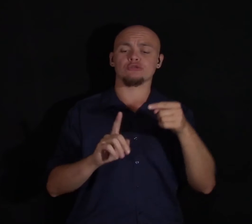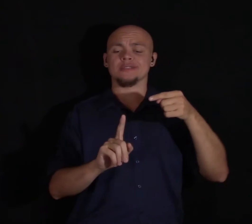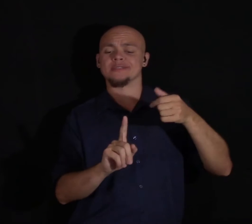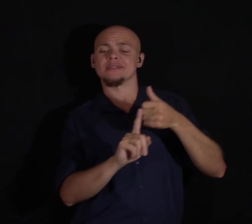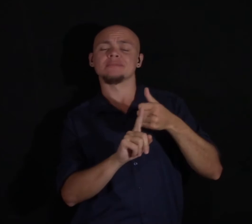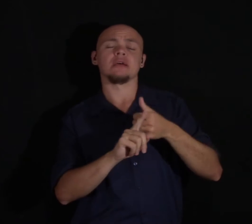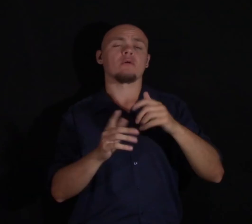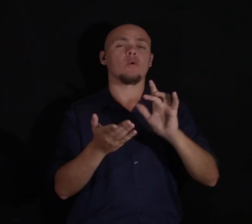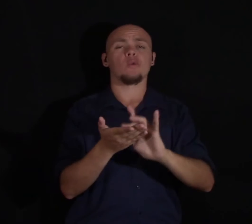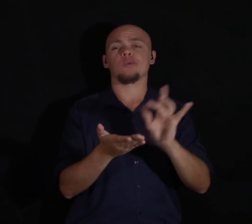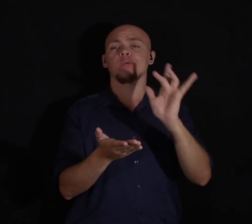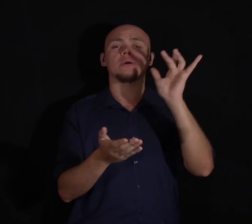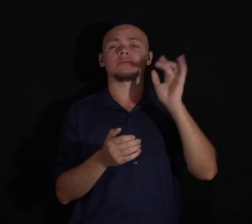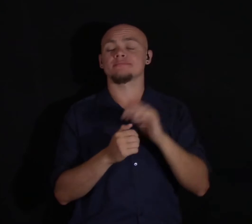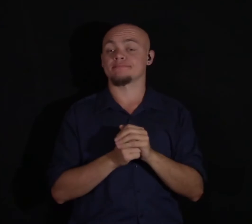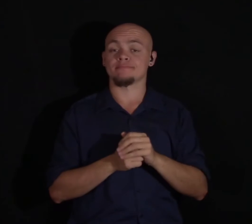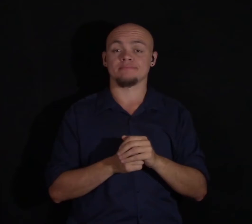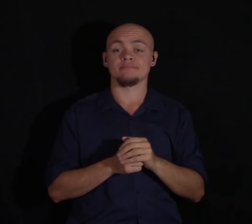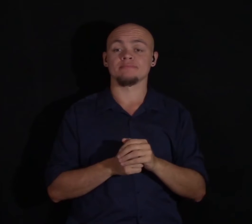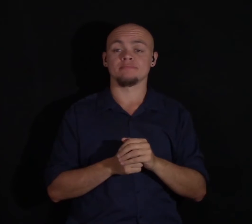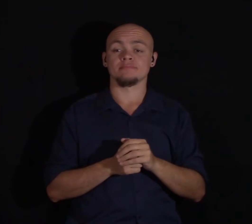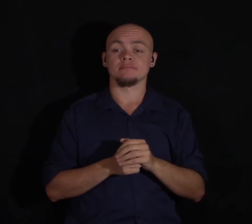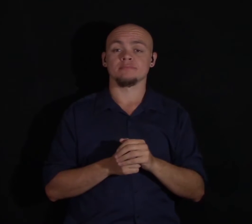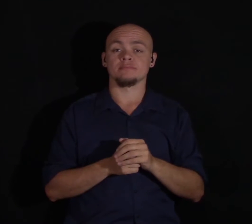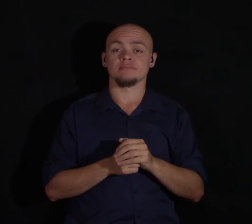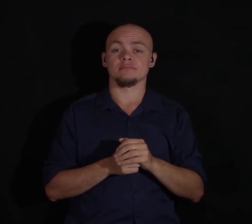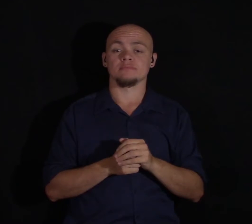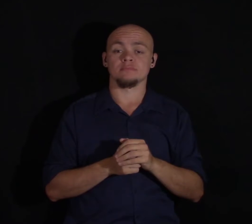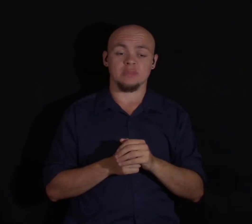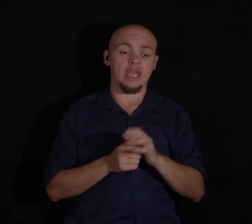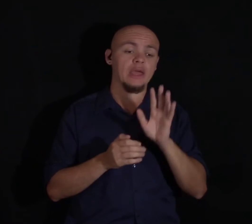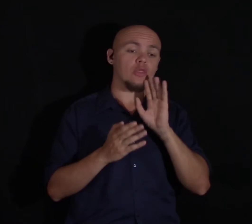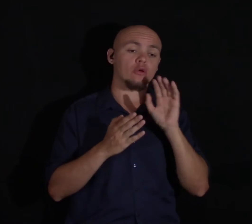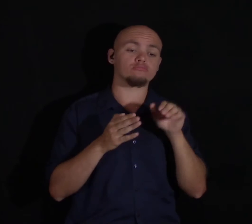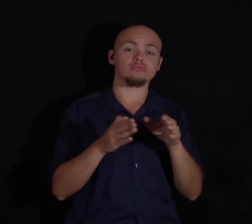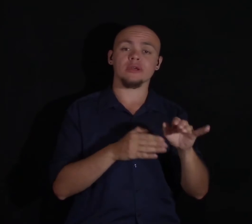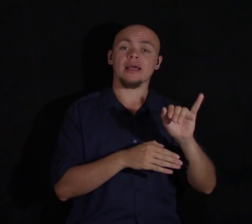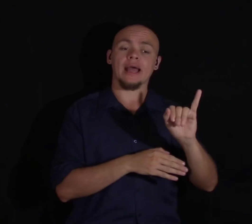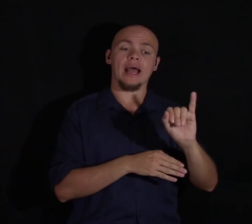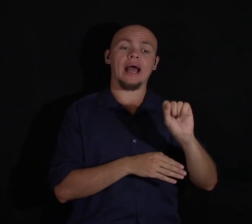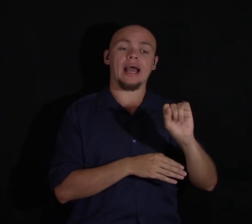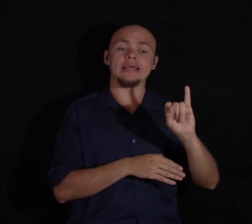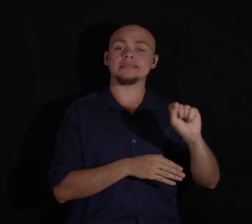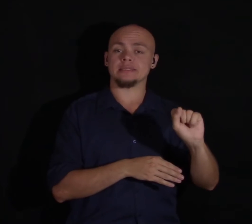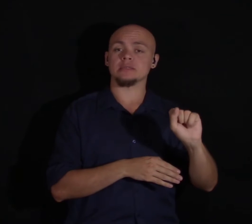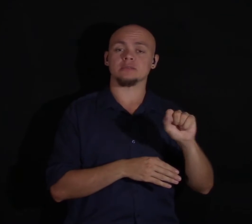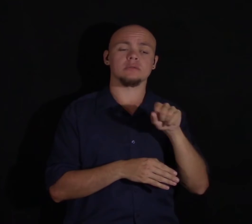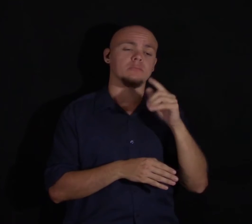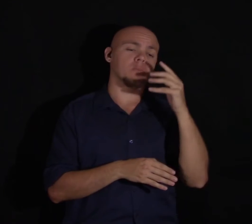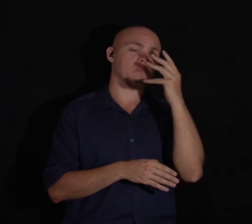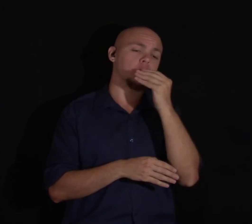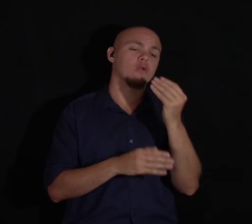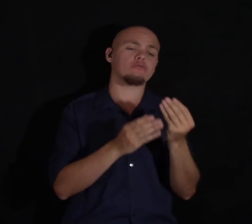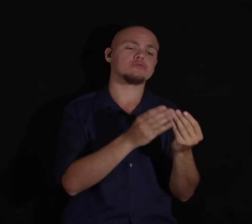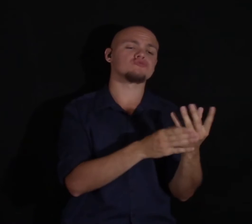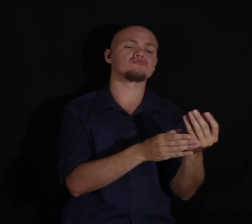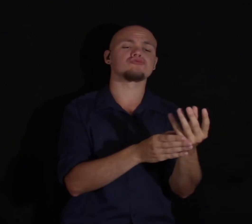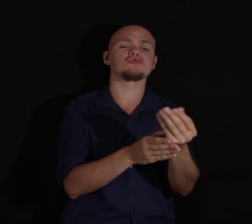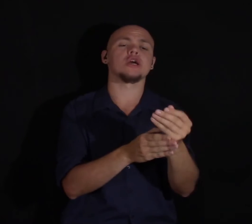and the lovely Isis, which flows beside it through meadows of exquisite verdure, is spread forth into a placid expanse of